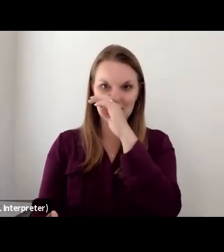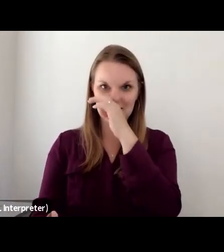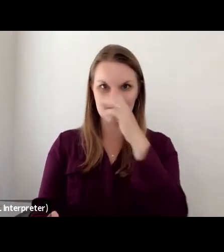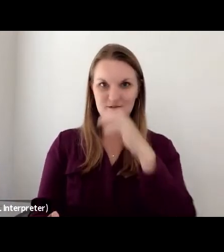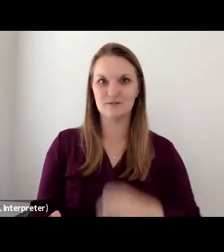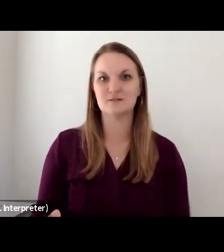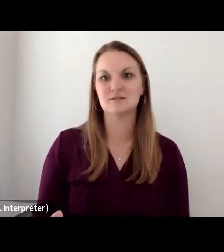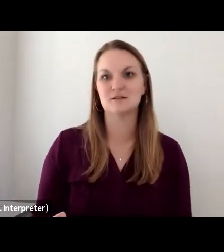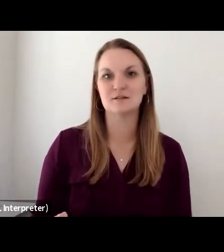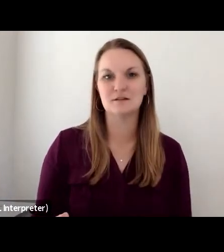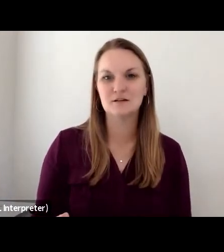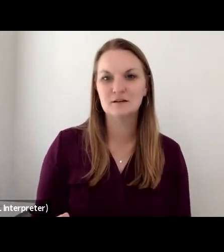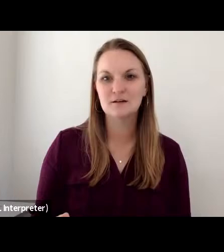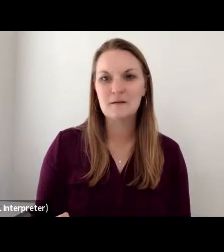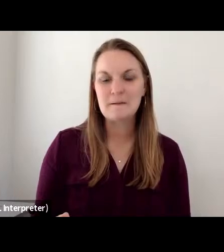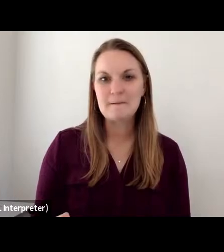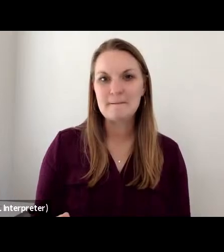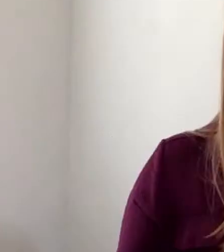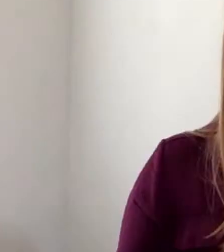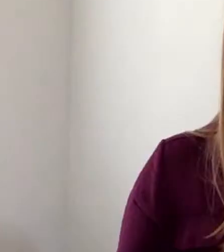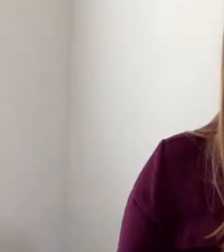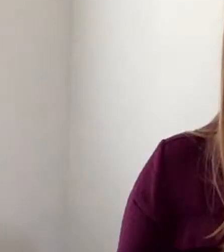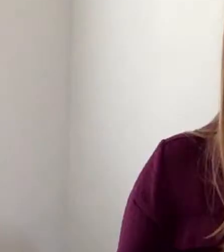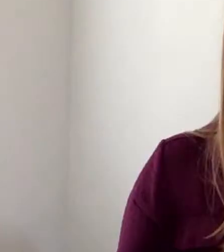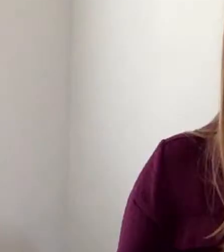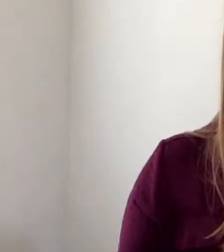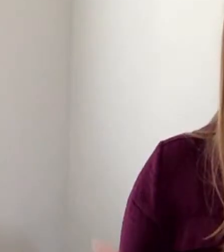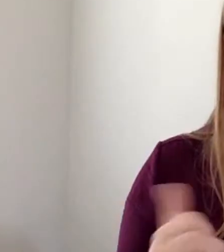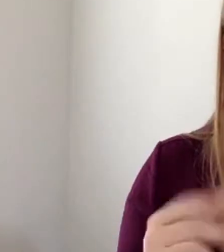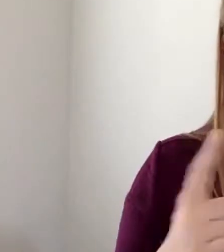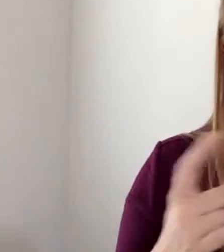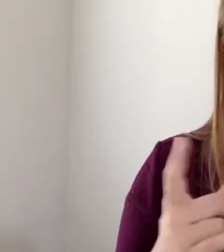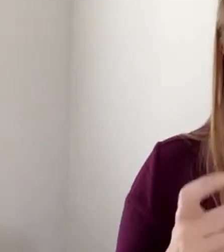you can voice your questions. So thank you.